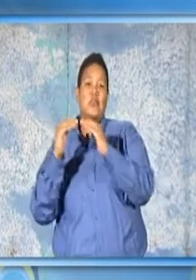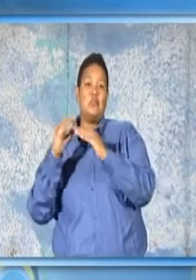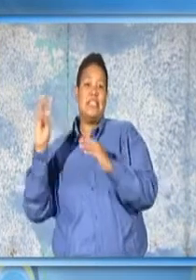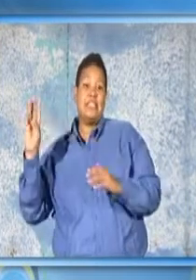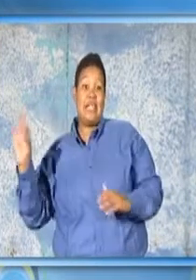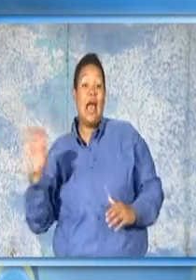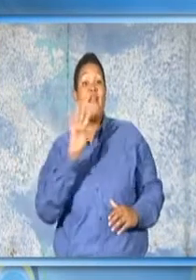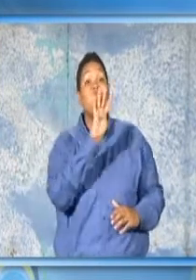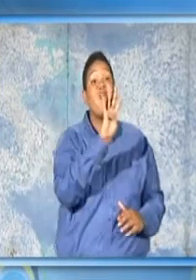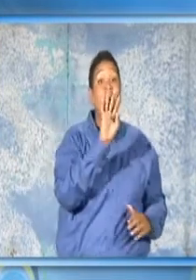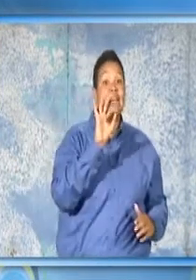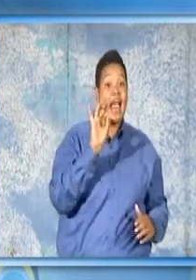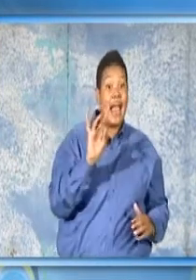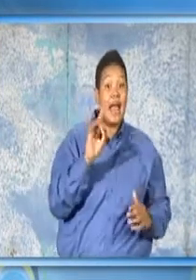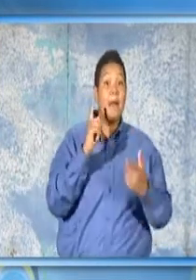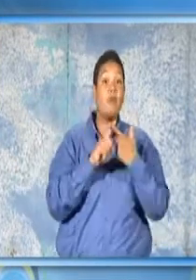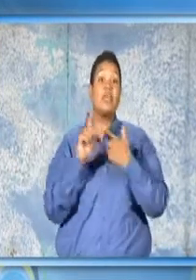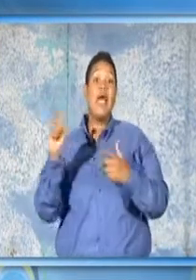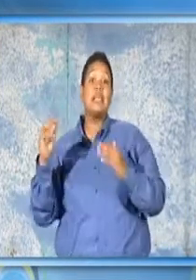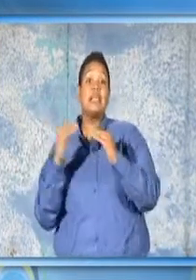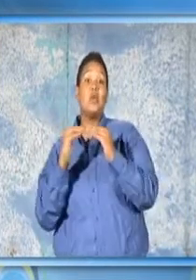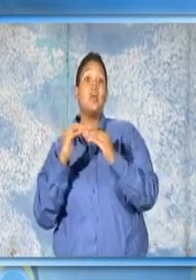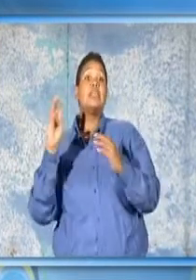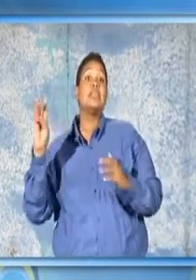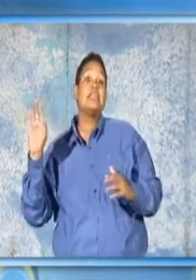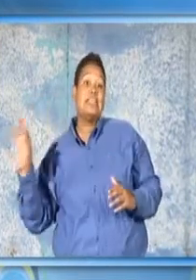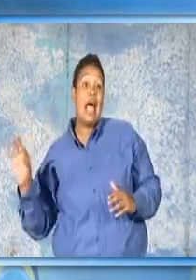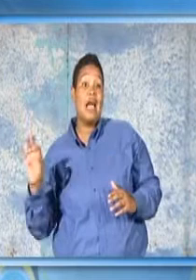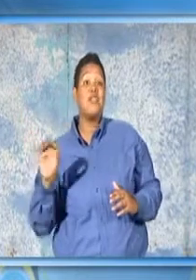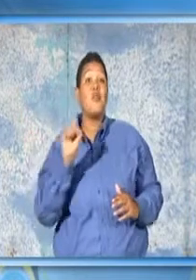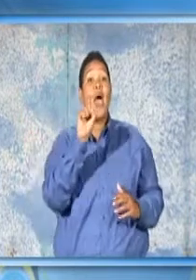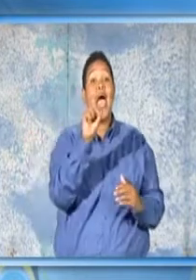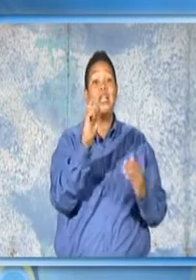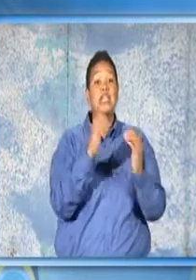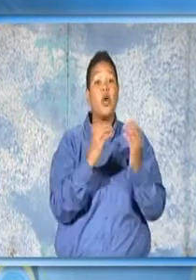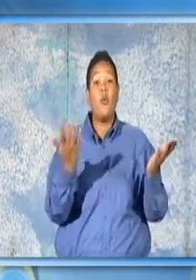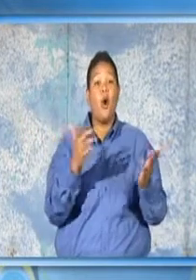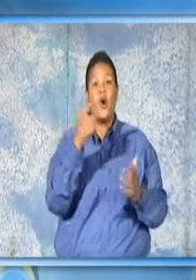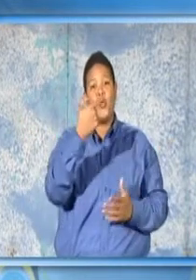69. So x would be equal to 21.